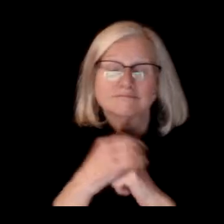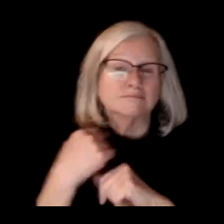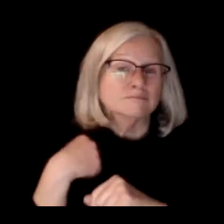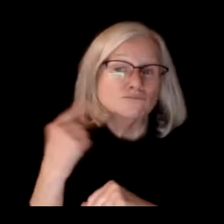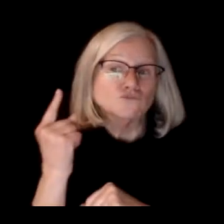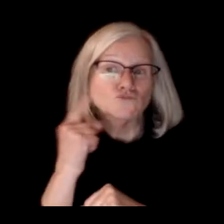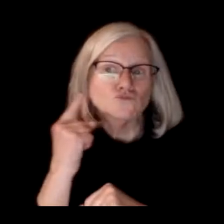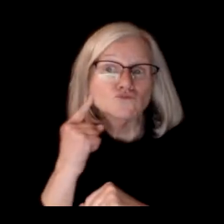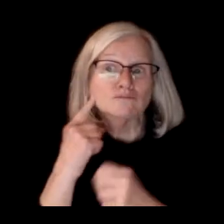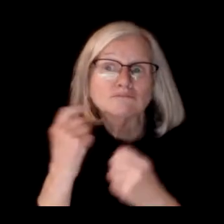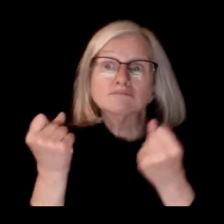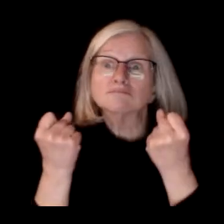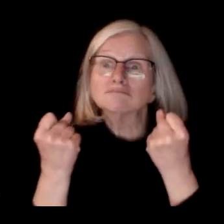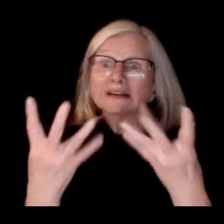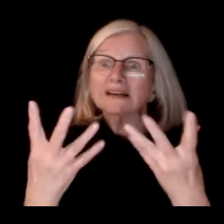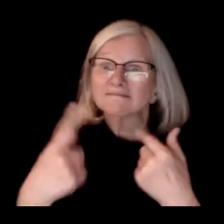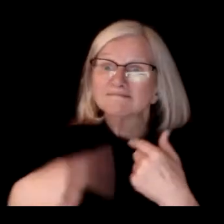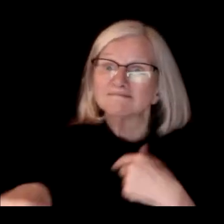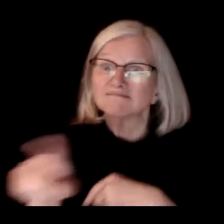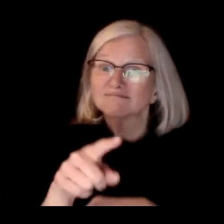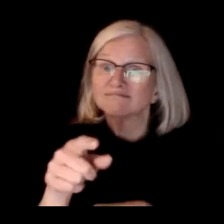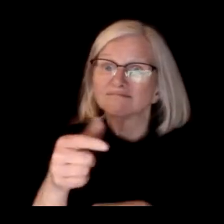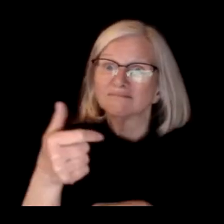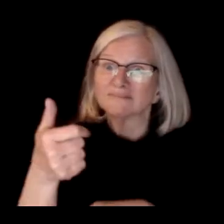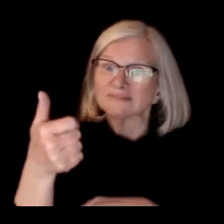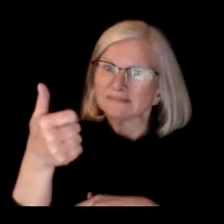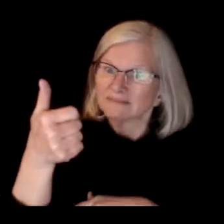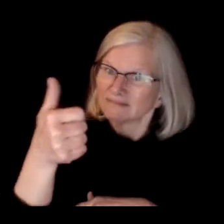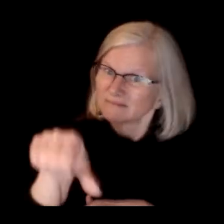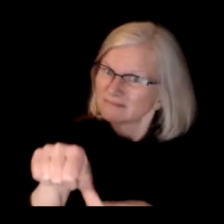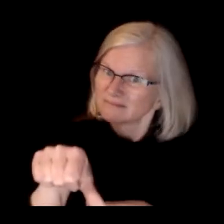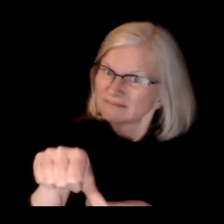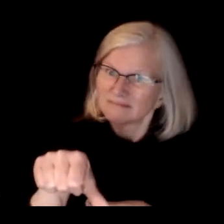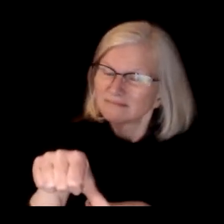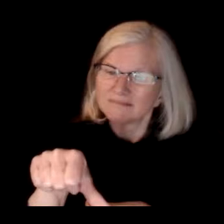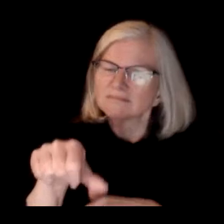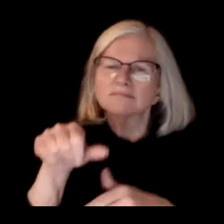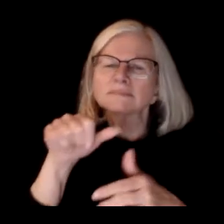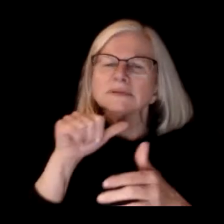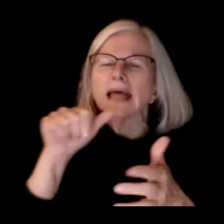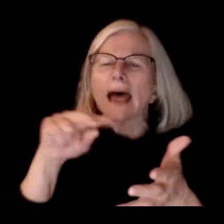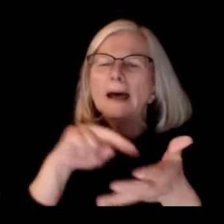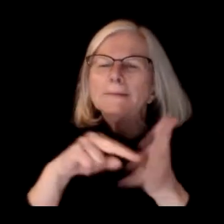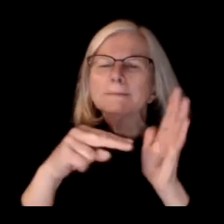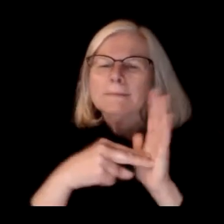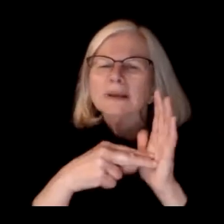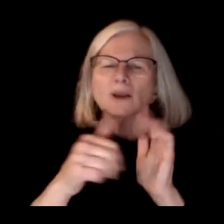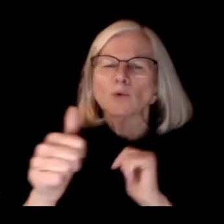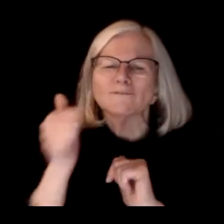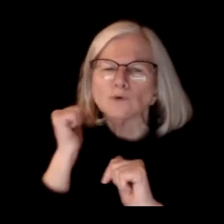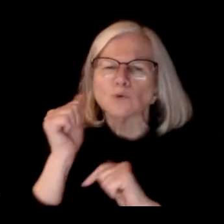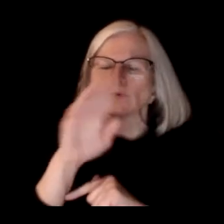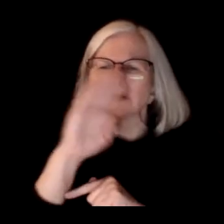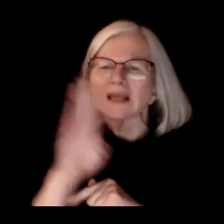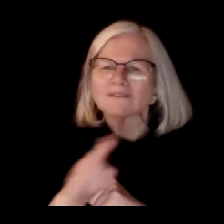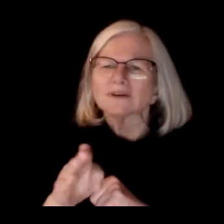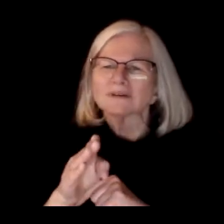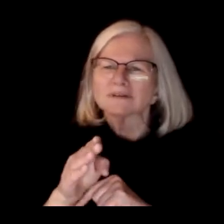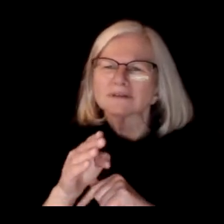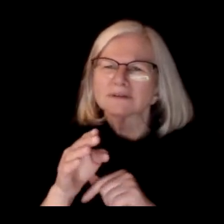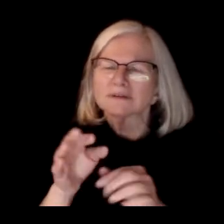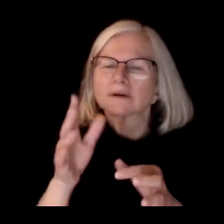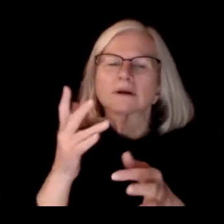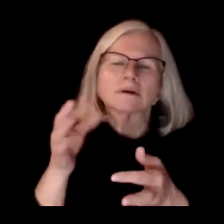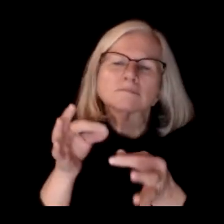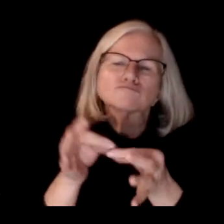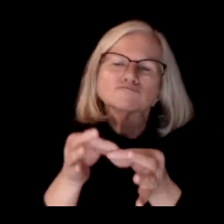not a refusal to ever take it. It's a desire to take it later, either because they